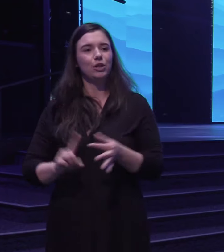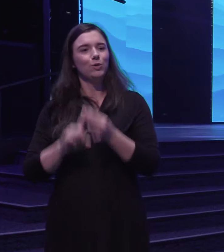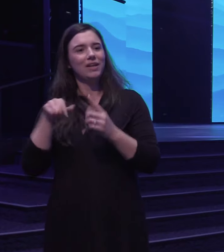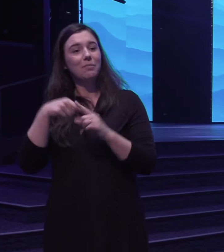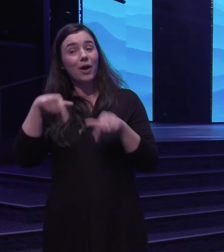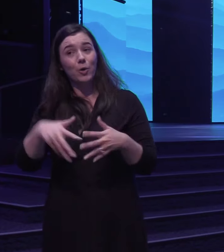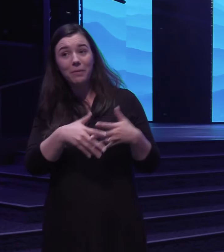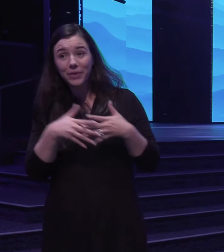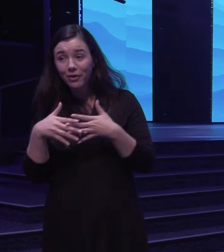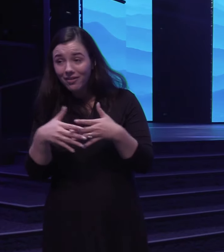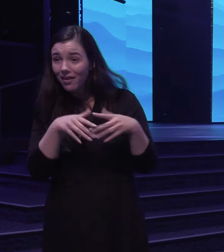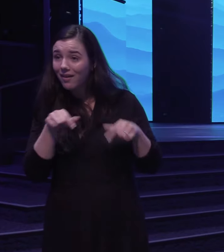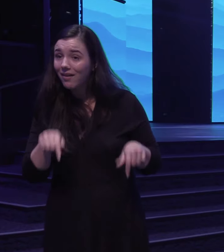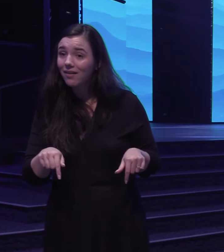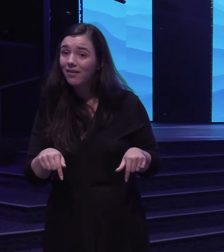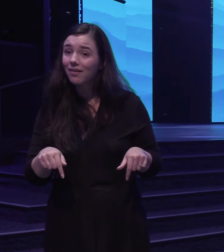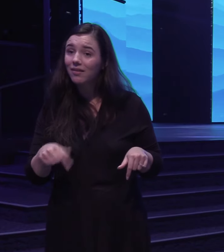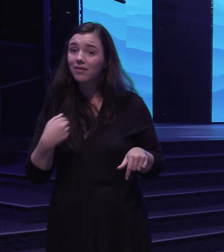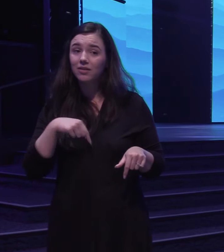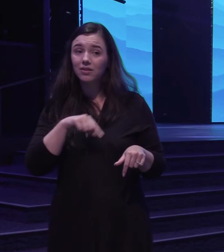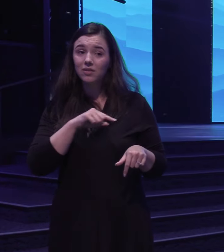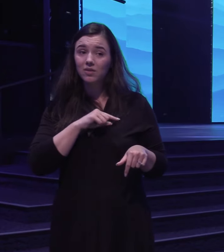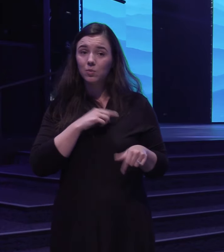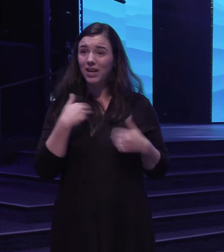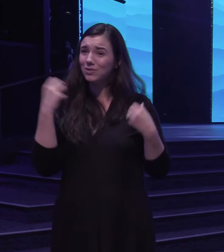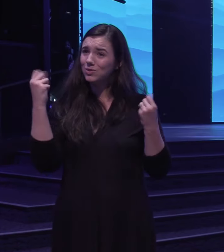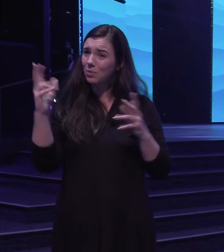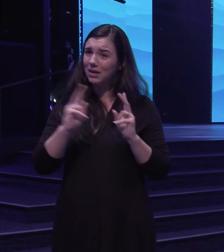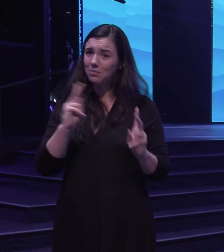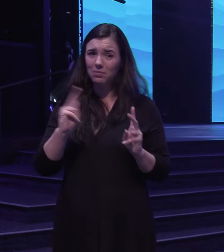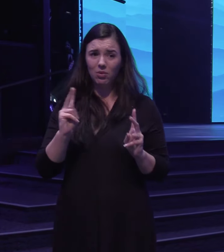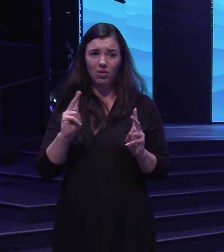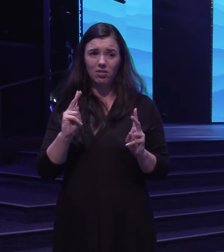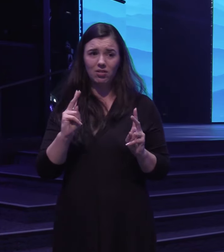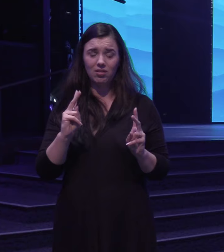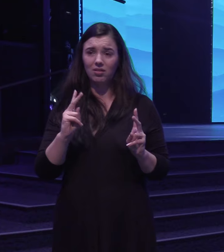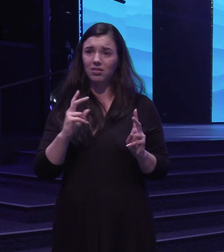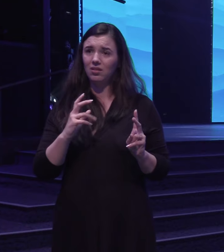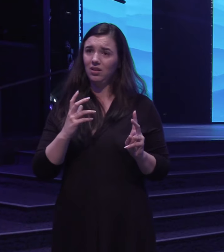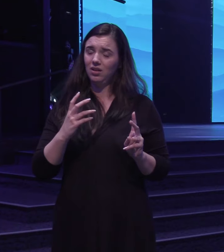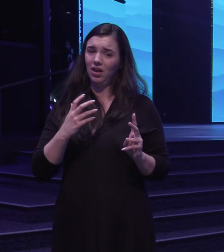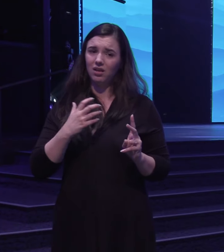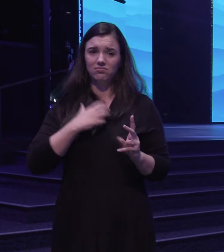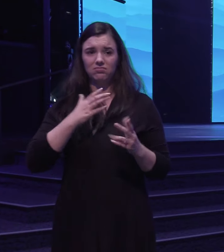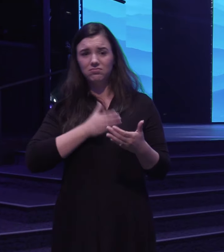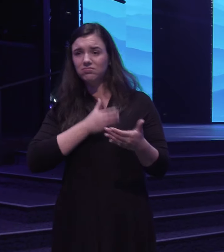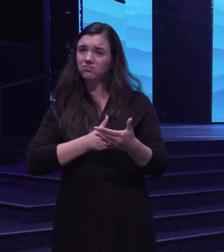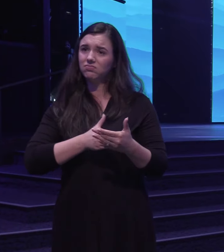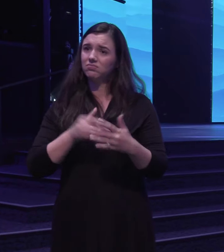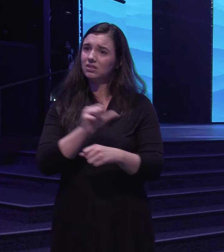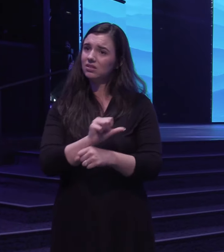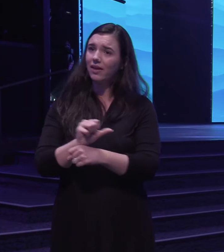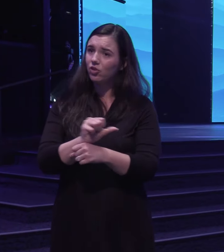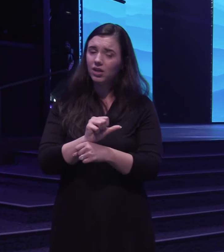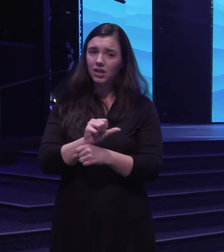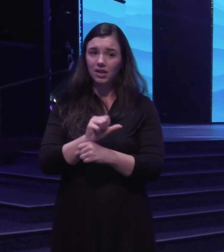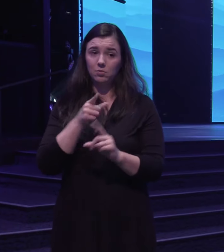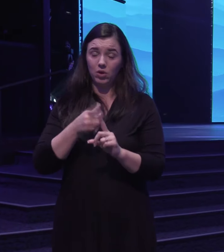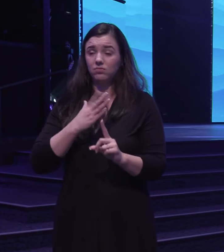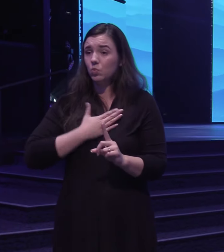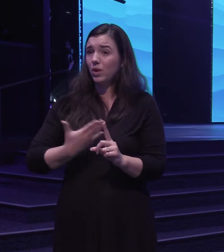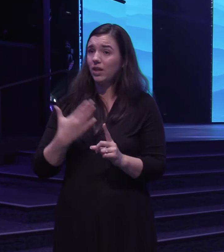about America is that we had so many people who vehemently opposed slavery to the point where we're